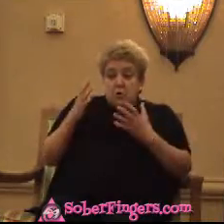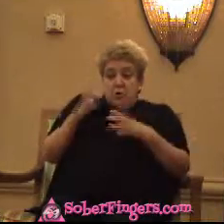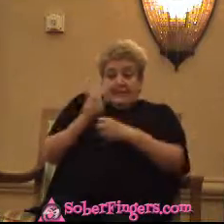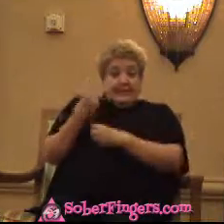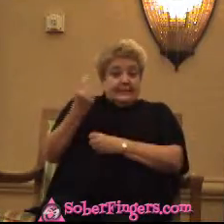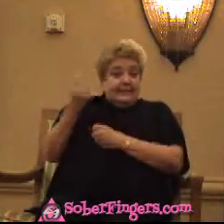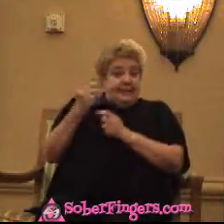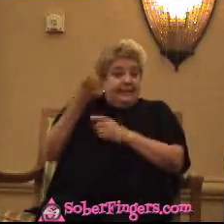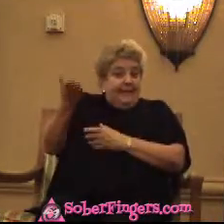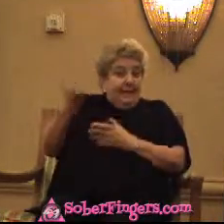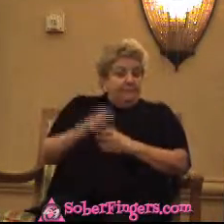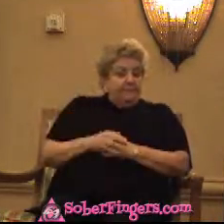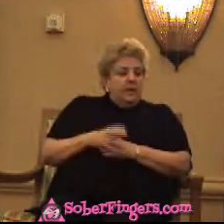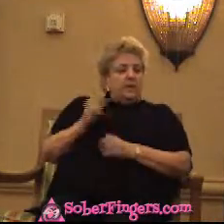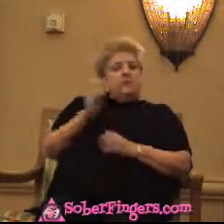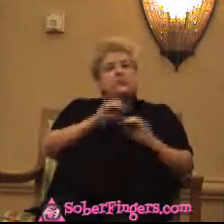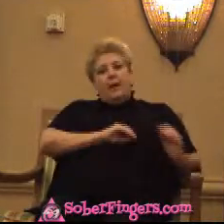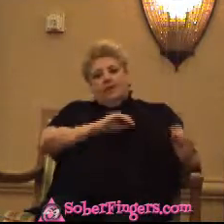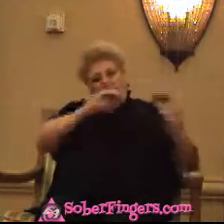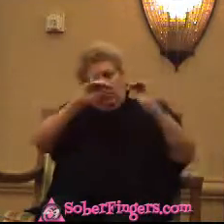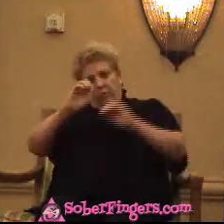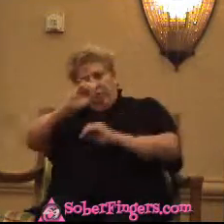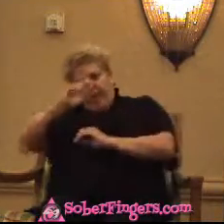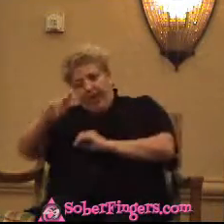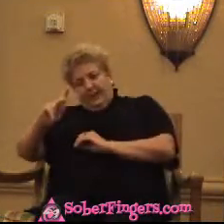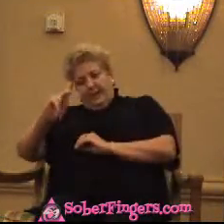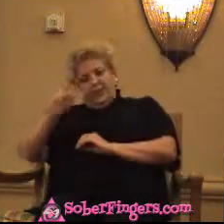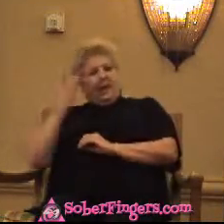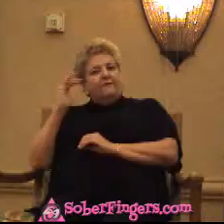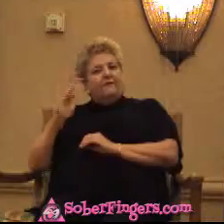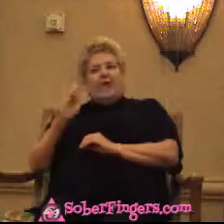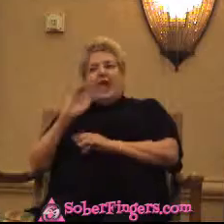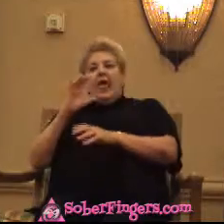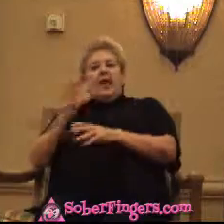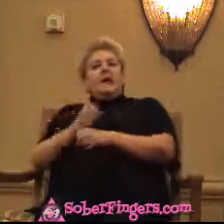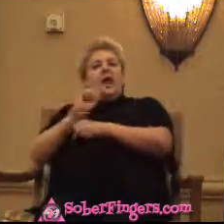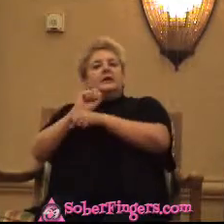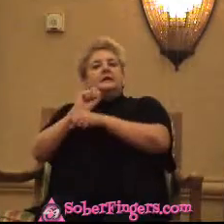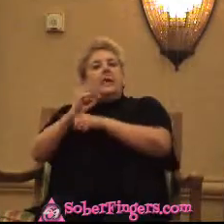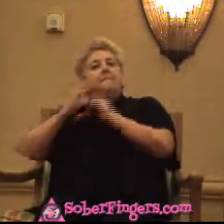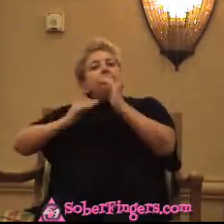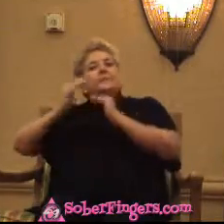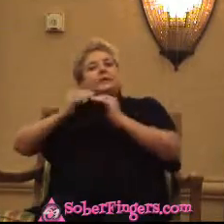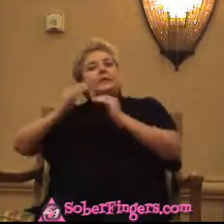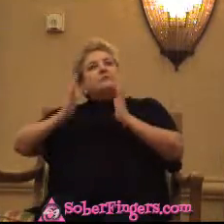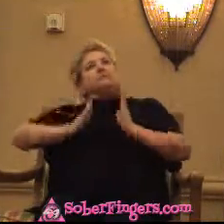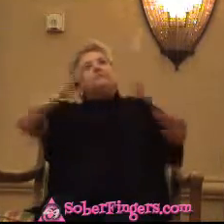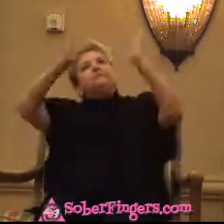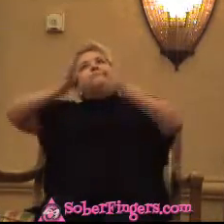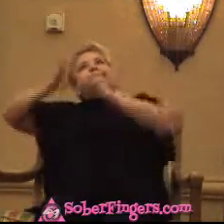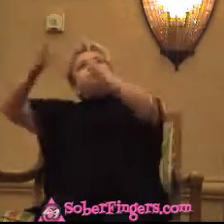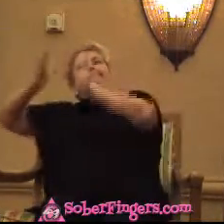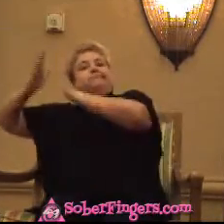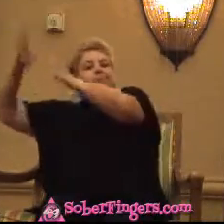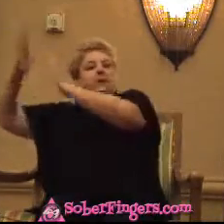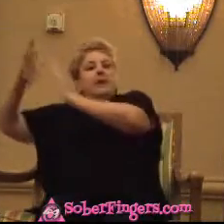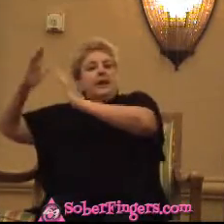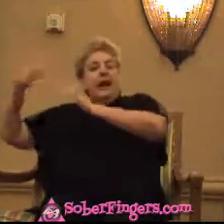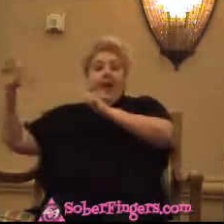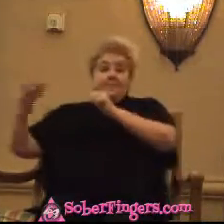So I came out to California. I got a job building high-rises in Century City, California. And I got the first job I ever had in my